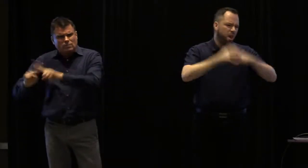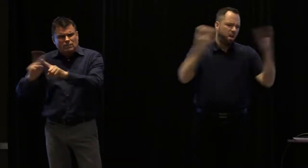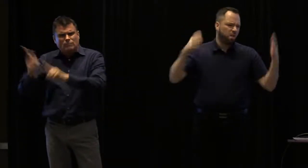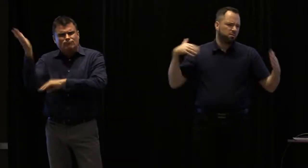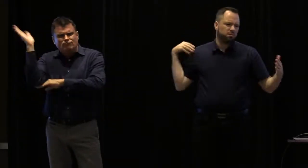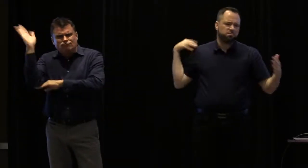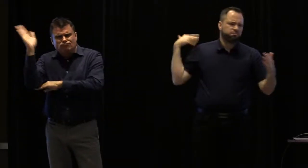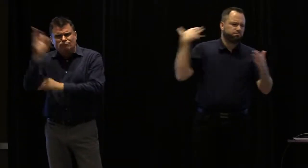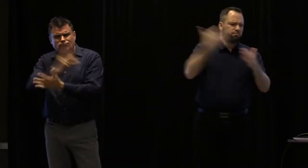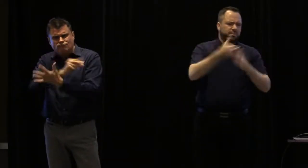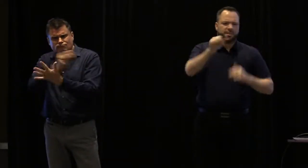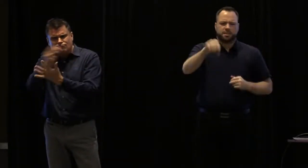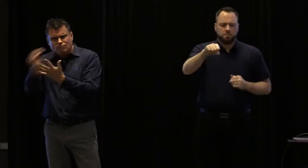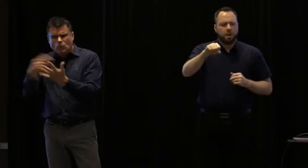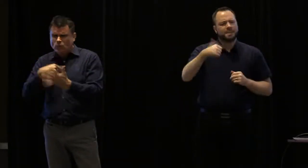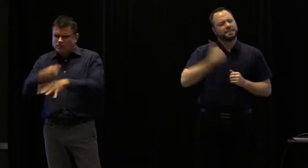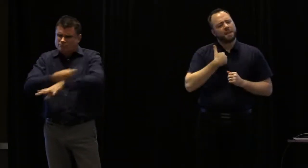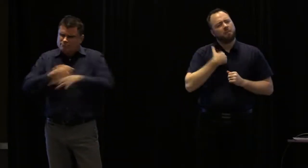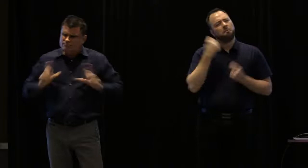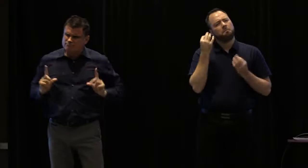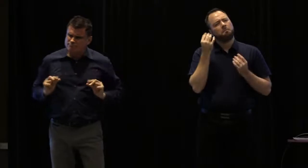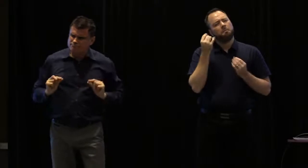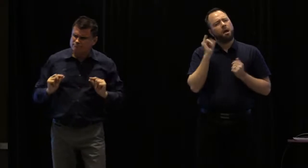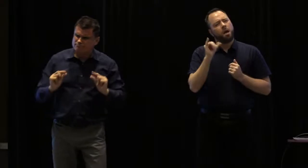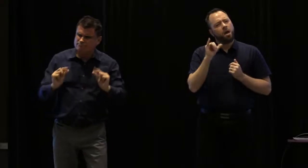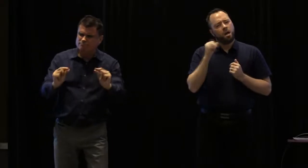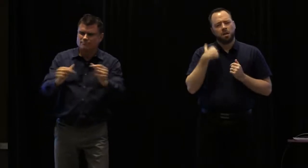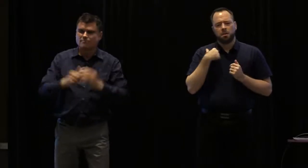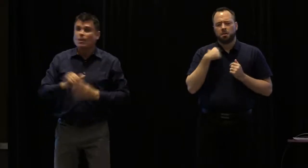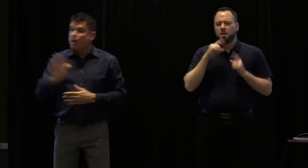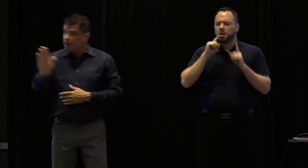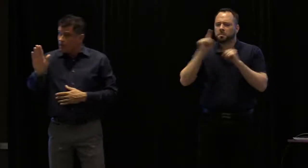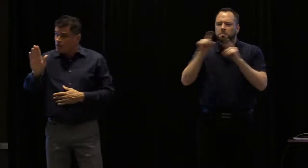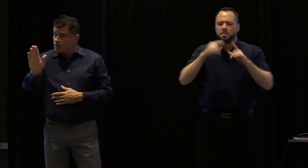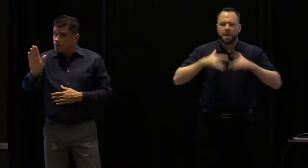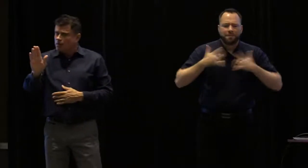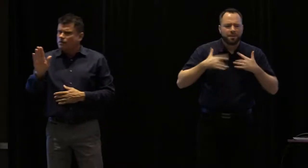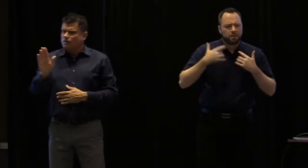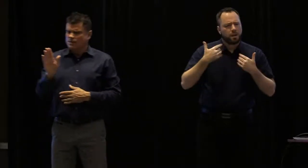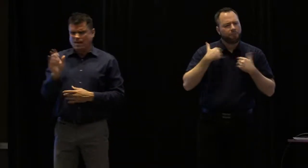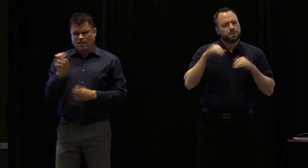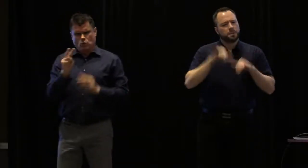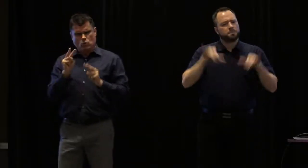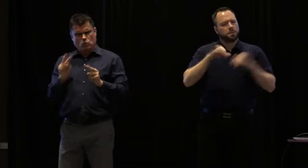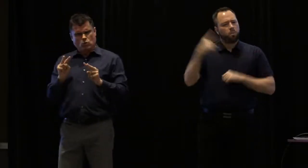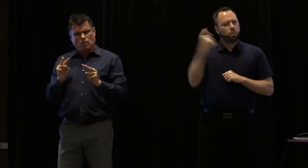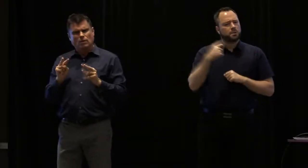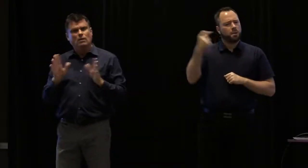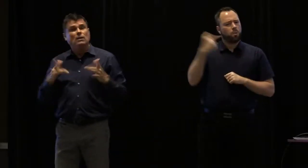Seeing all these wonderful speeches has been really inspiring, seeing all the work that's been done over the years.